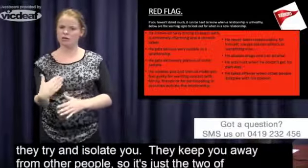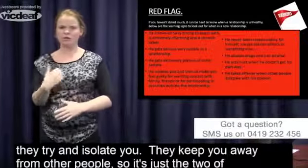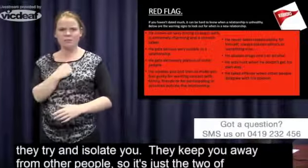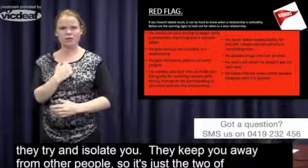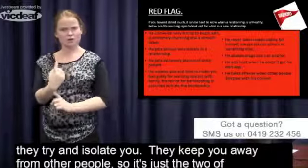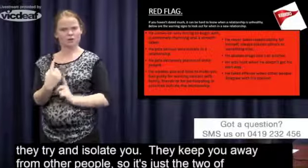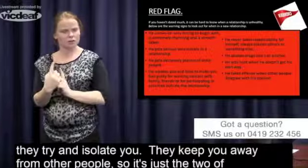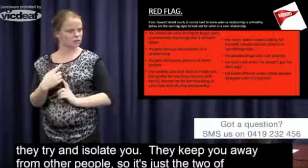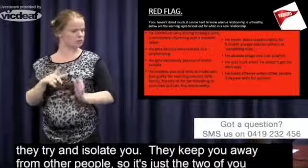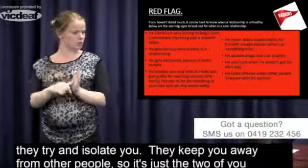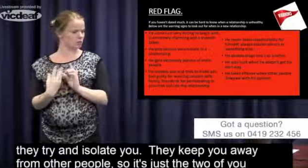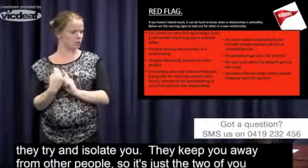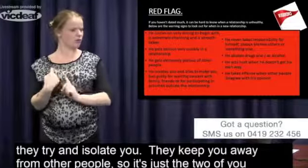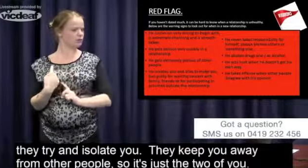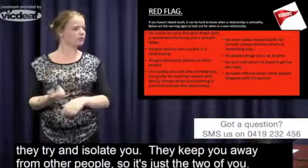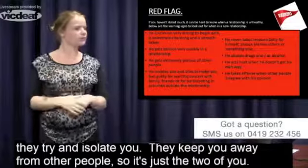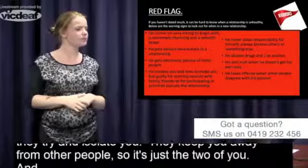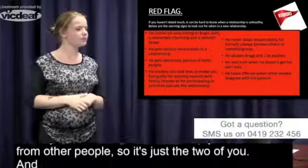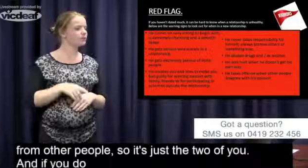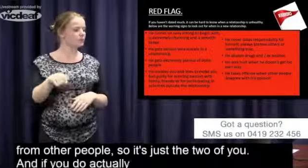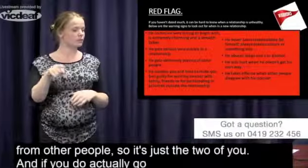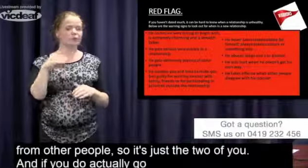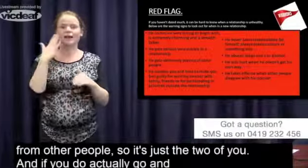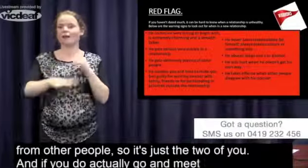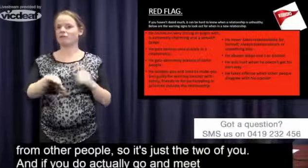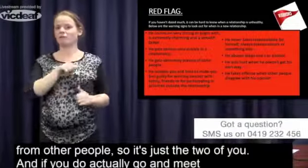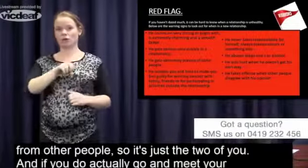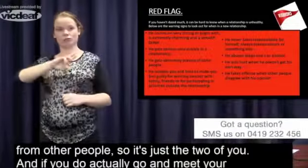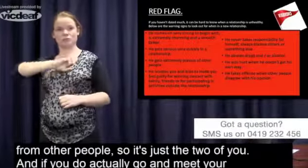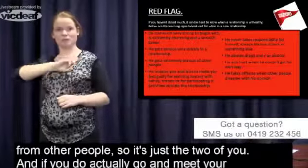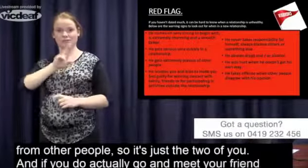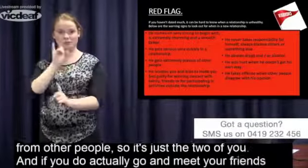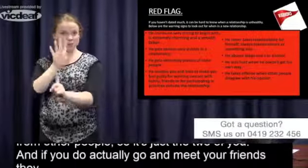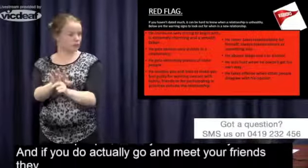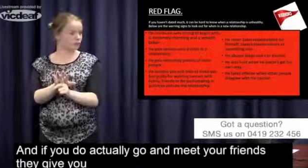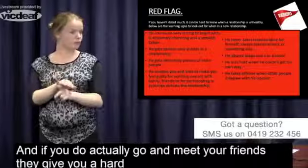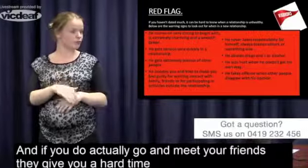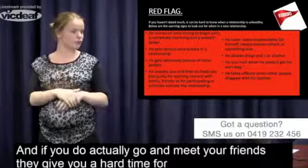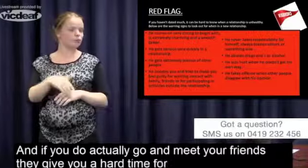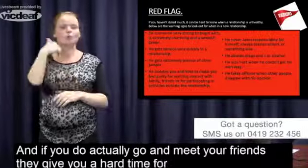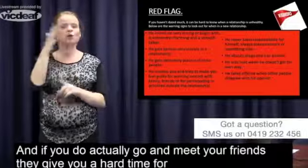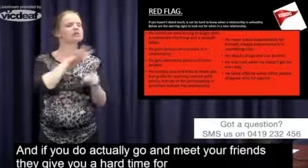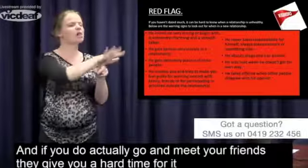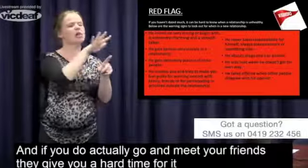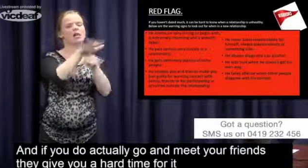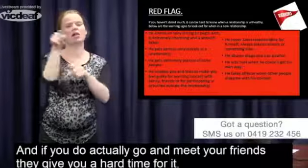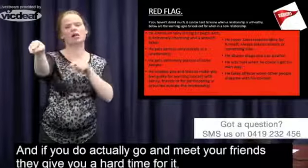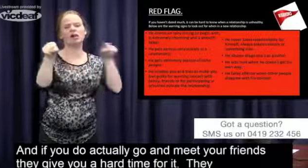And then if you do actually go and meet your friends, they give you a hard time for it. They never take responsibility for themselves.